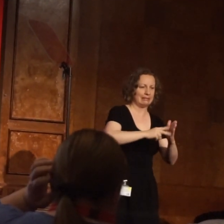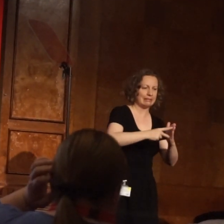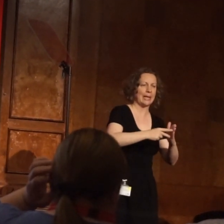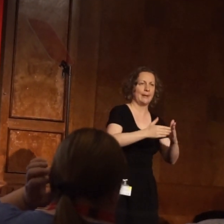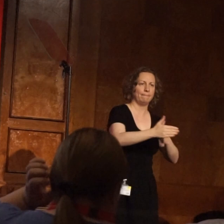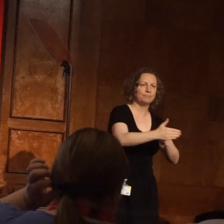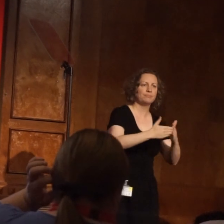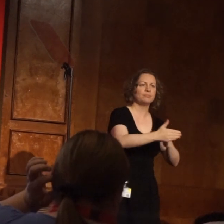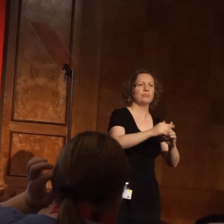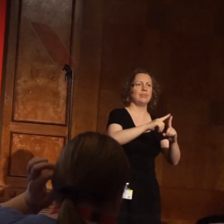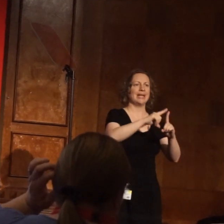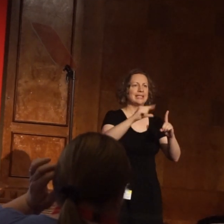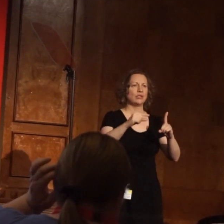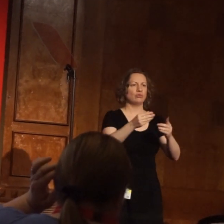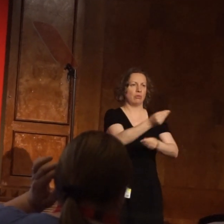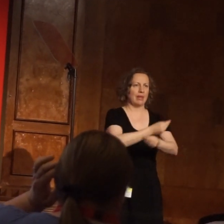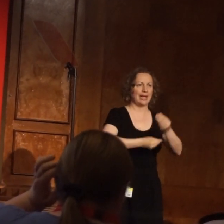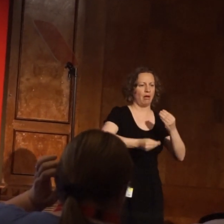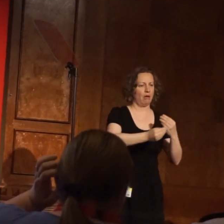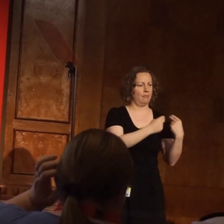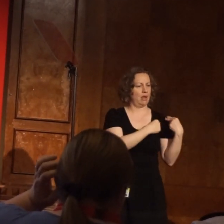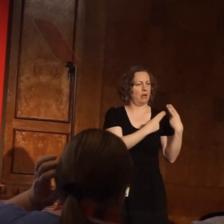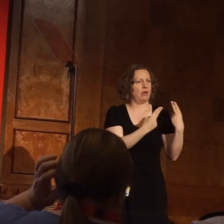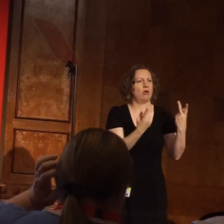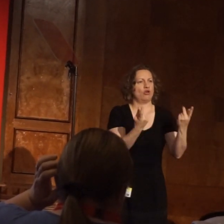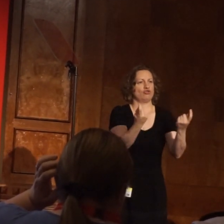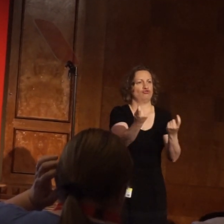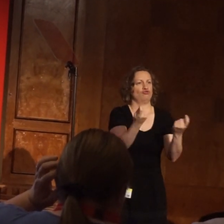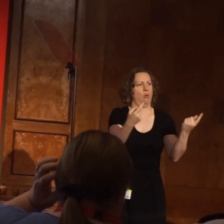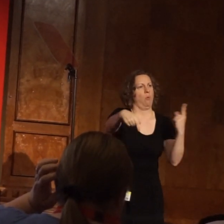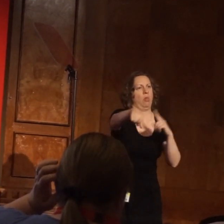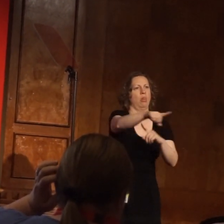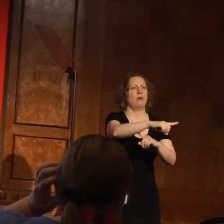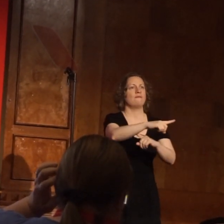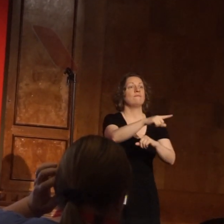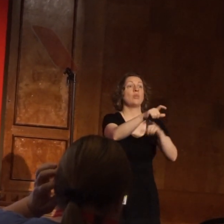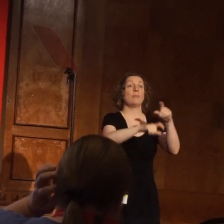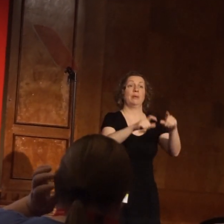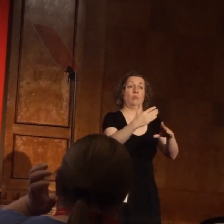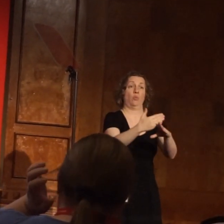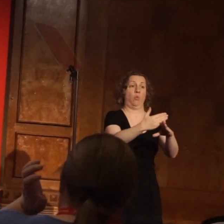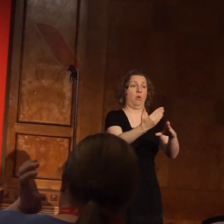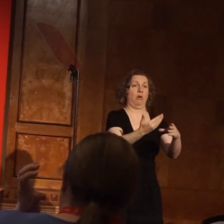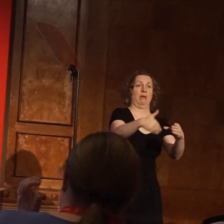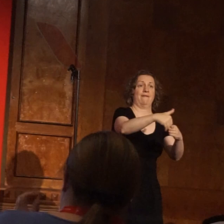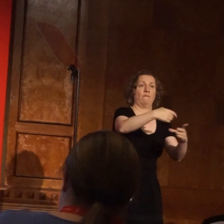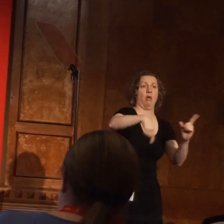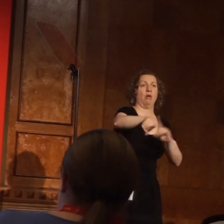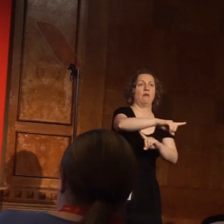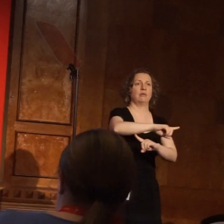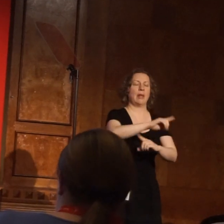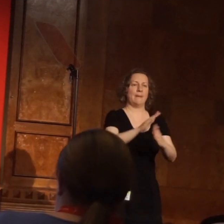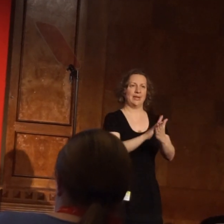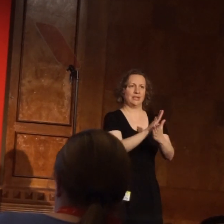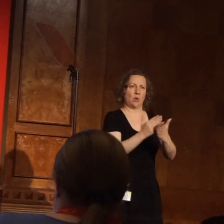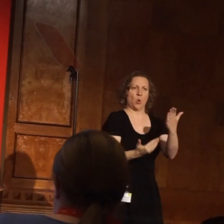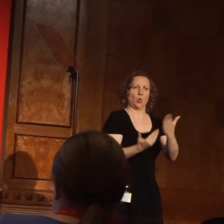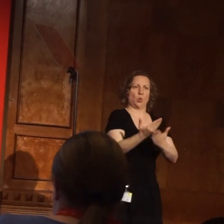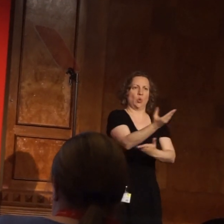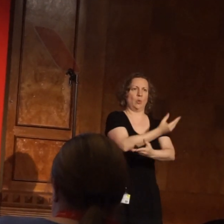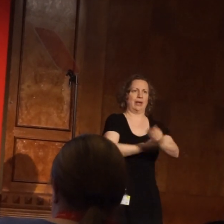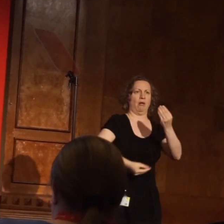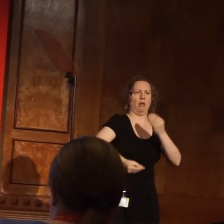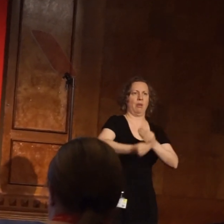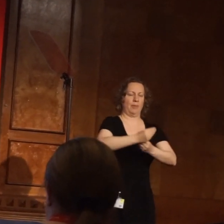digital economy to those who actually work in it. This is all part of building a new economy worthy of